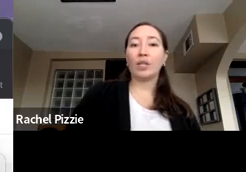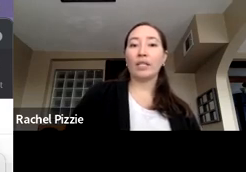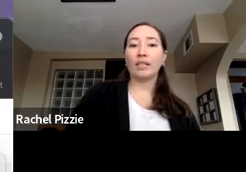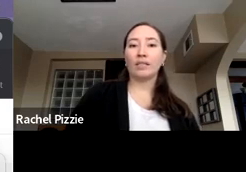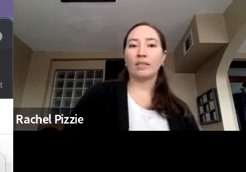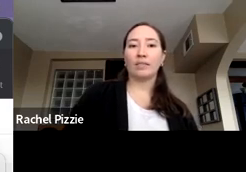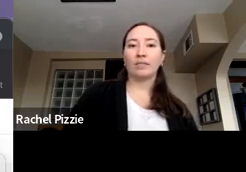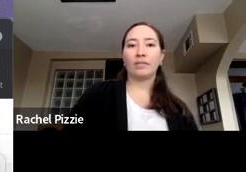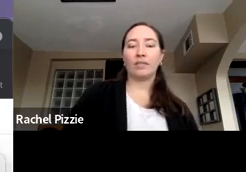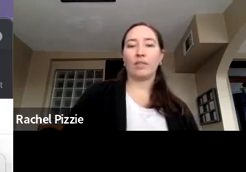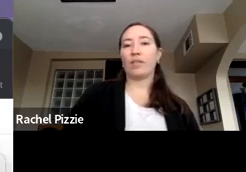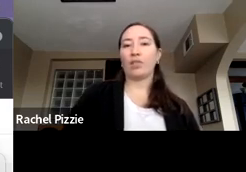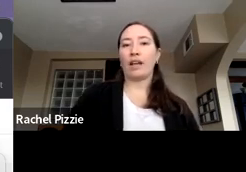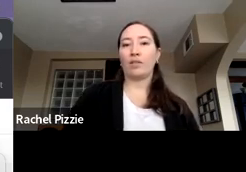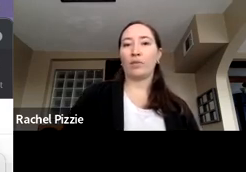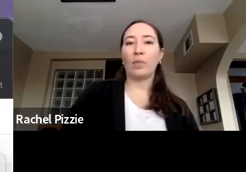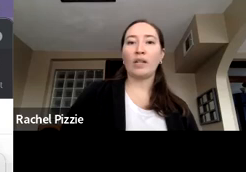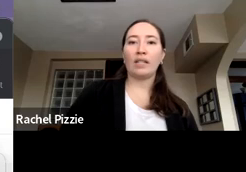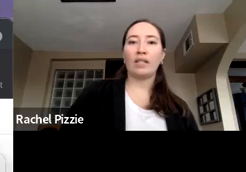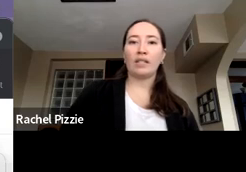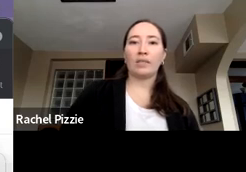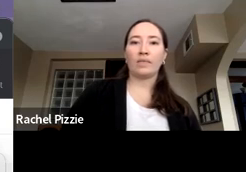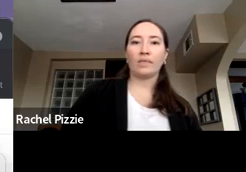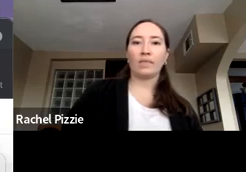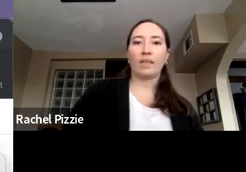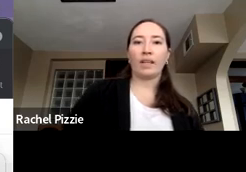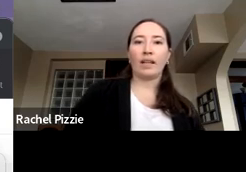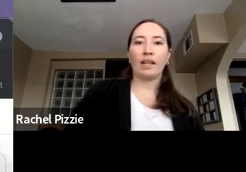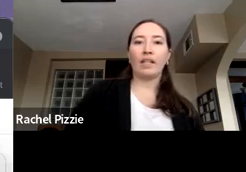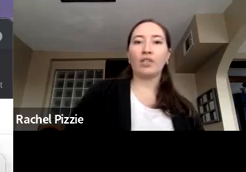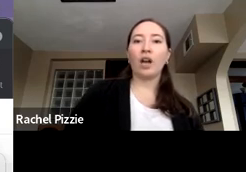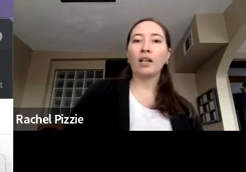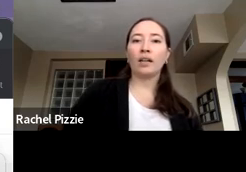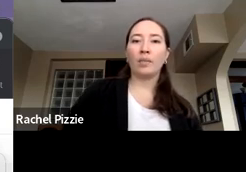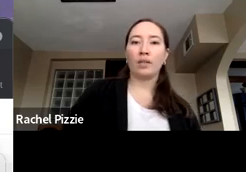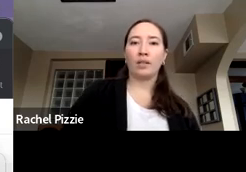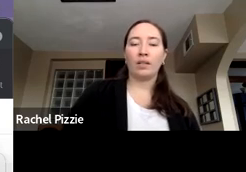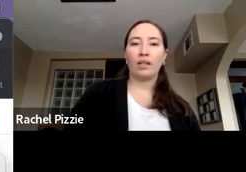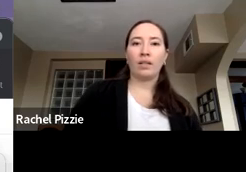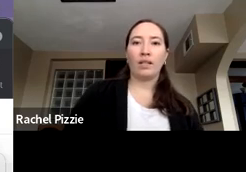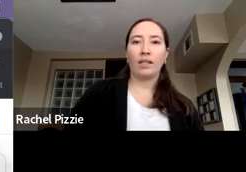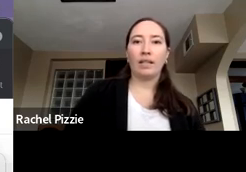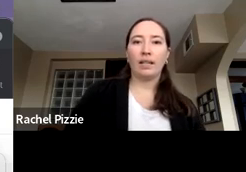is a person. So each line is a respondent. And each column